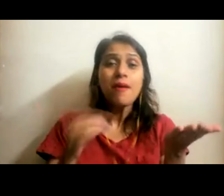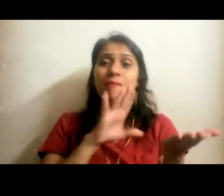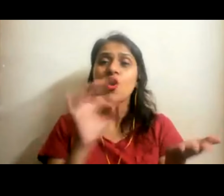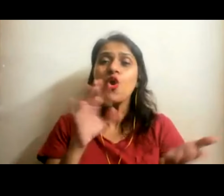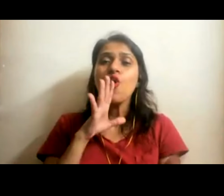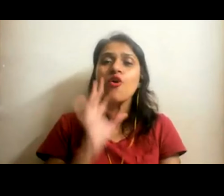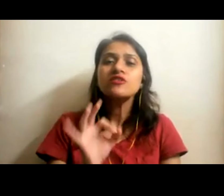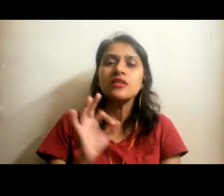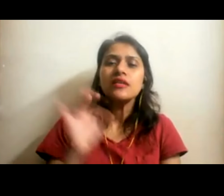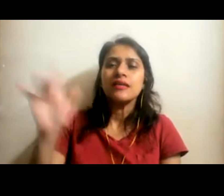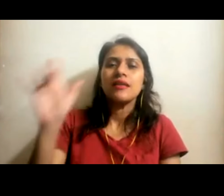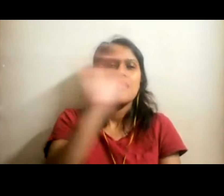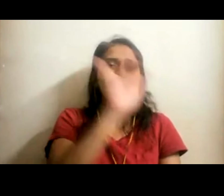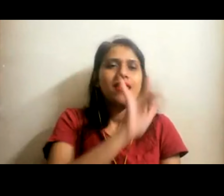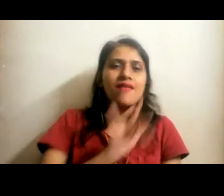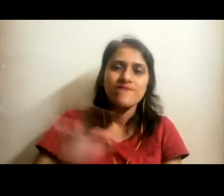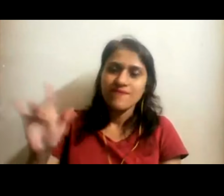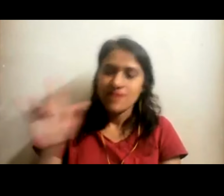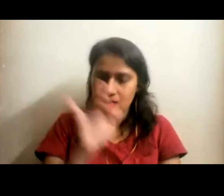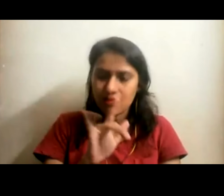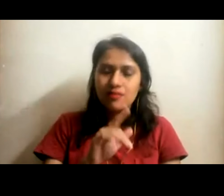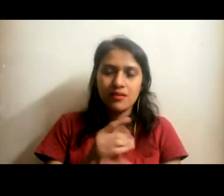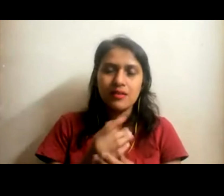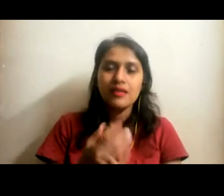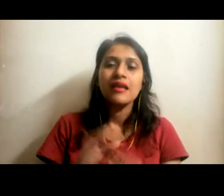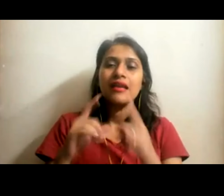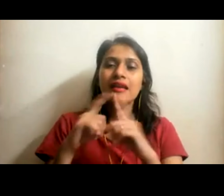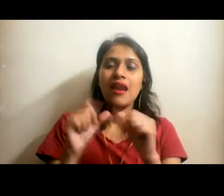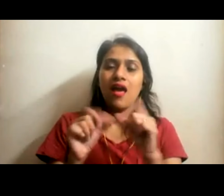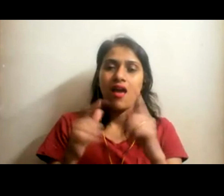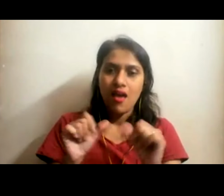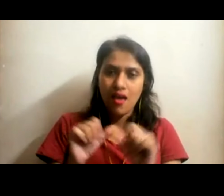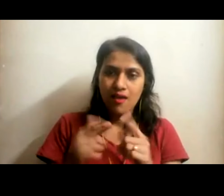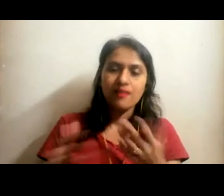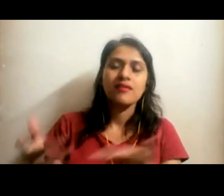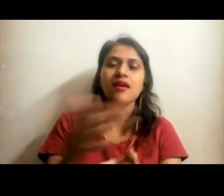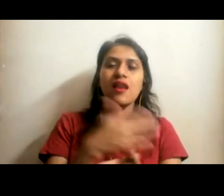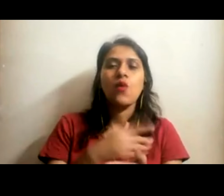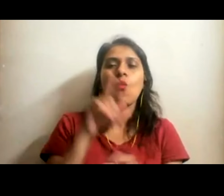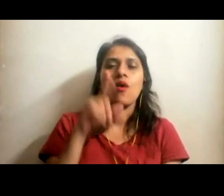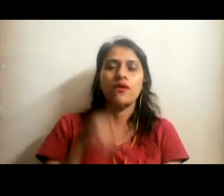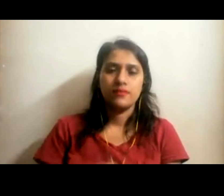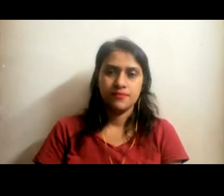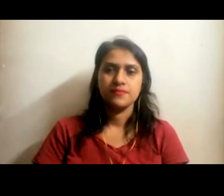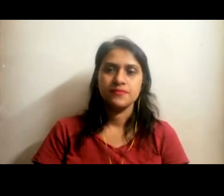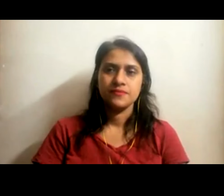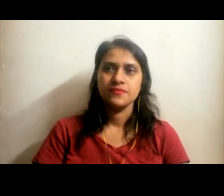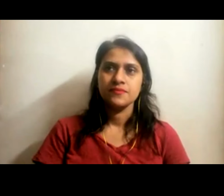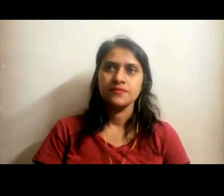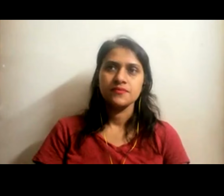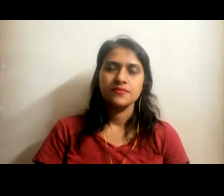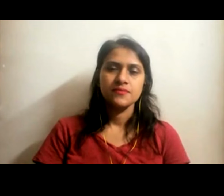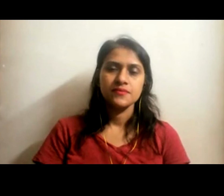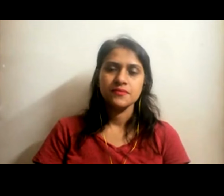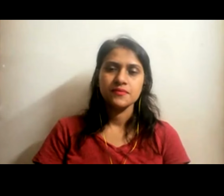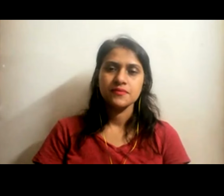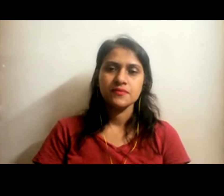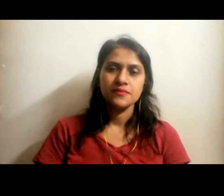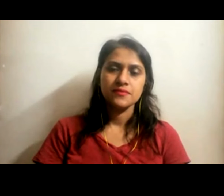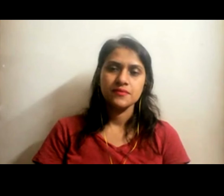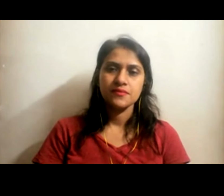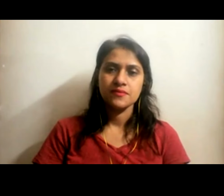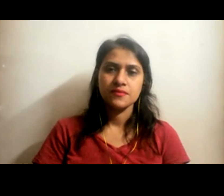say cross-sectional is that the data has to come only once. And not over the years. Okay.